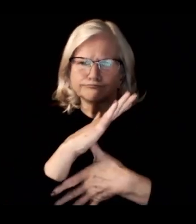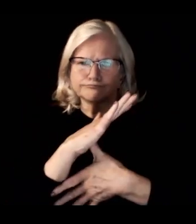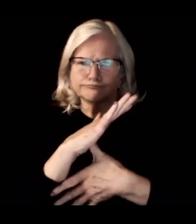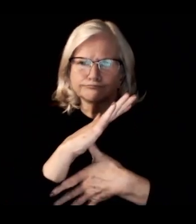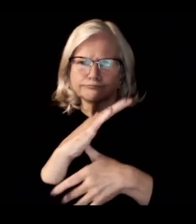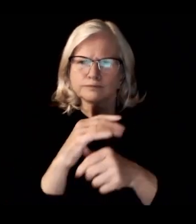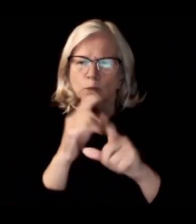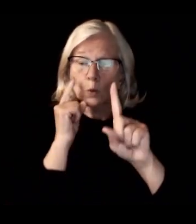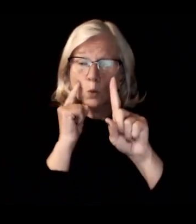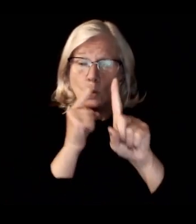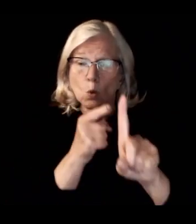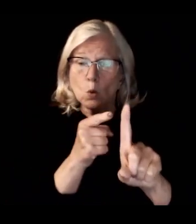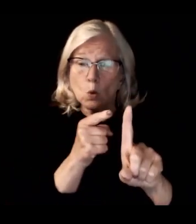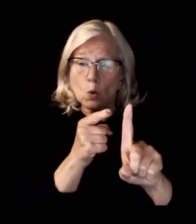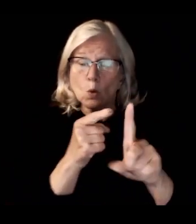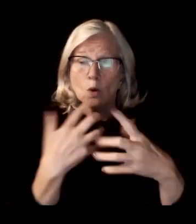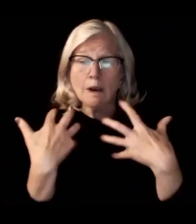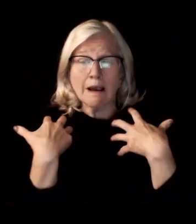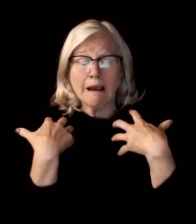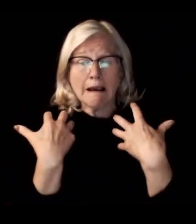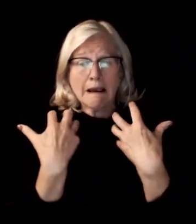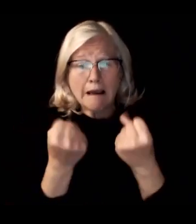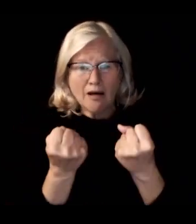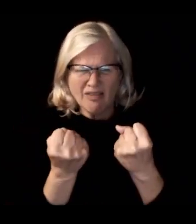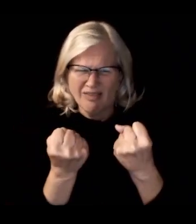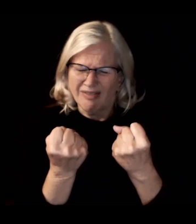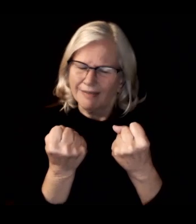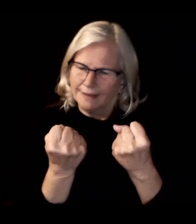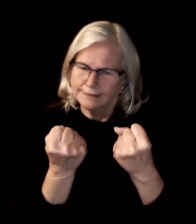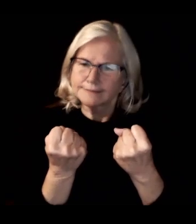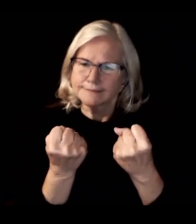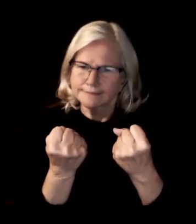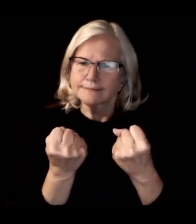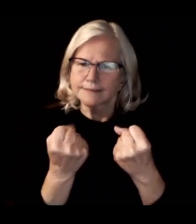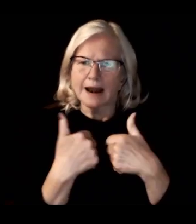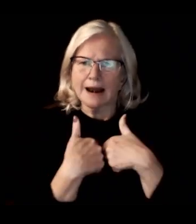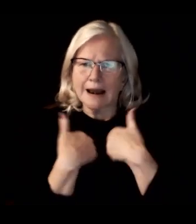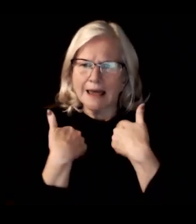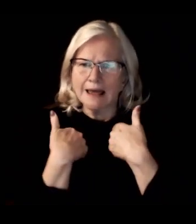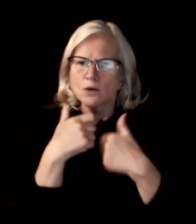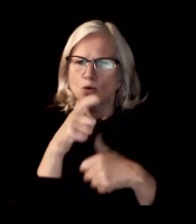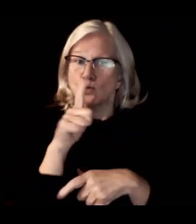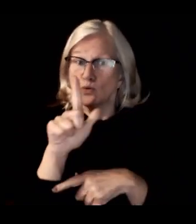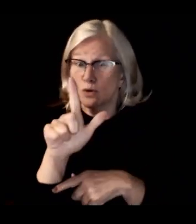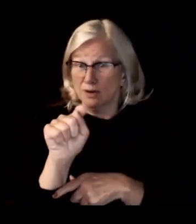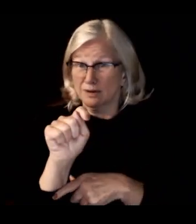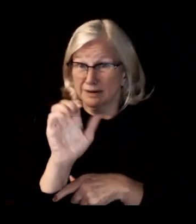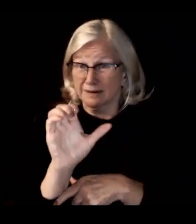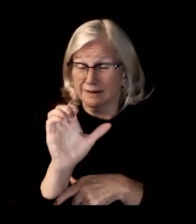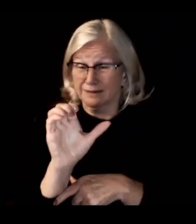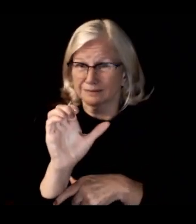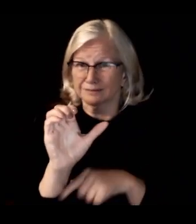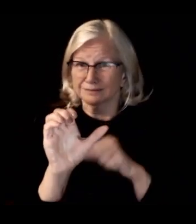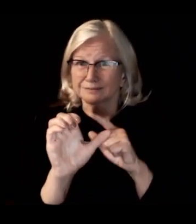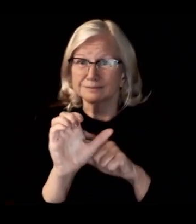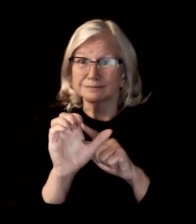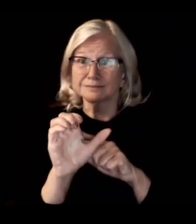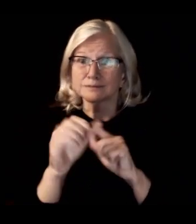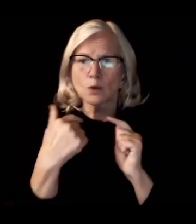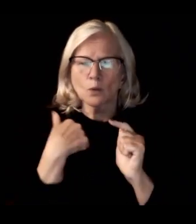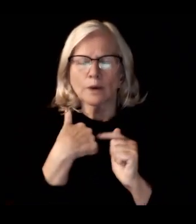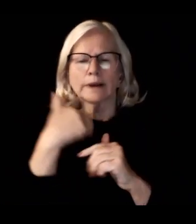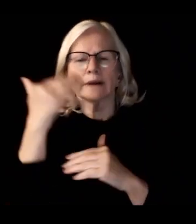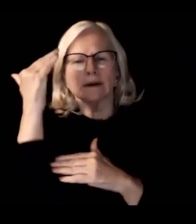well-being of residents in long-term care facilities. We know and understand that visitation for residents and families is